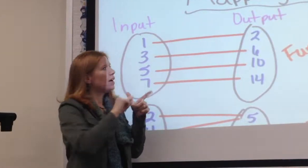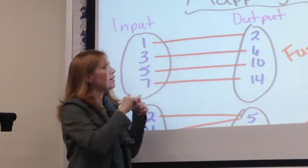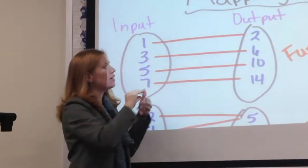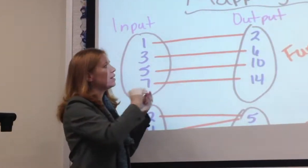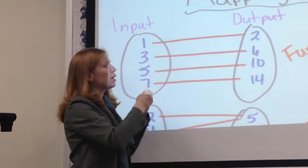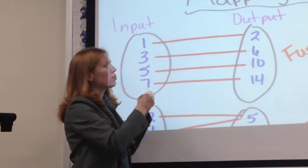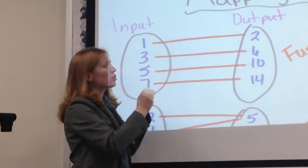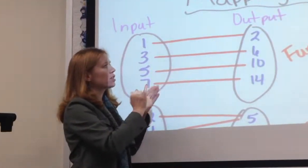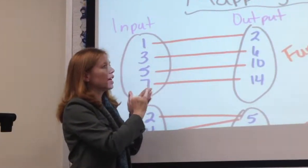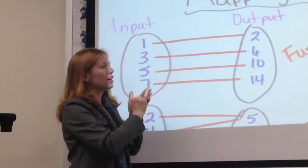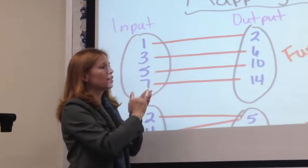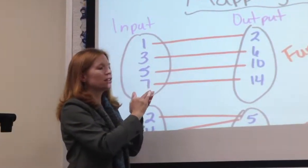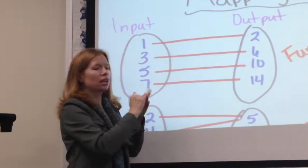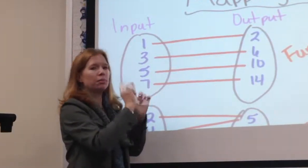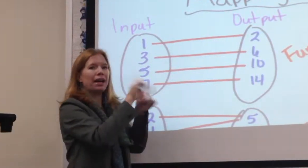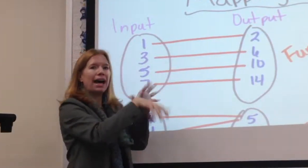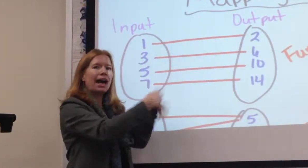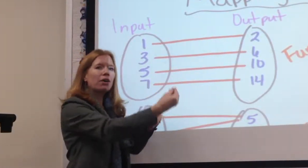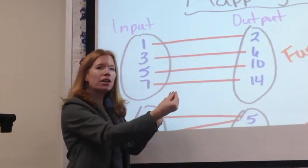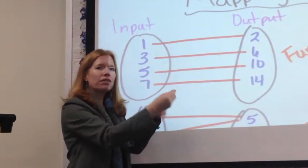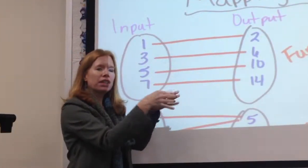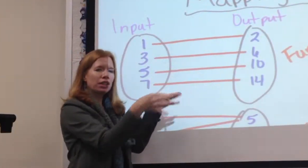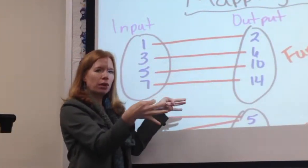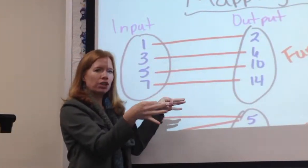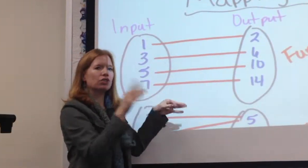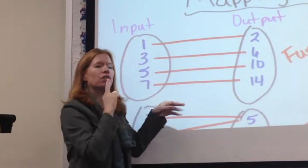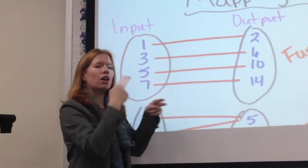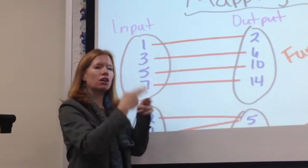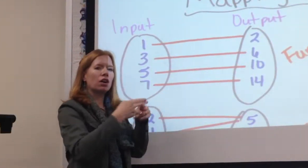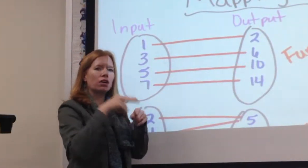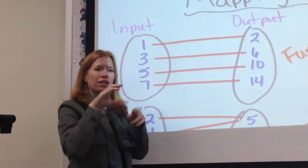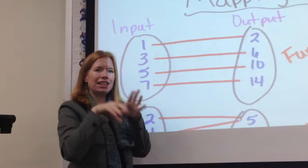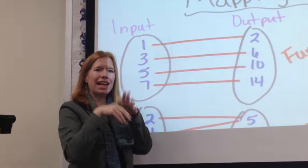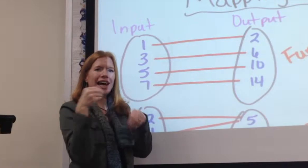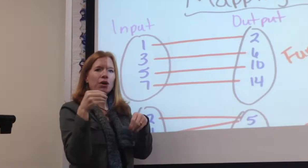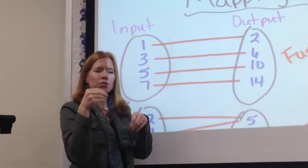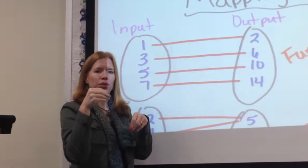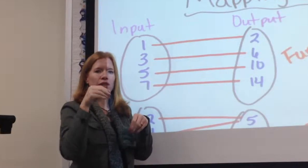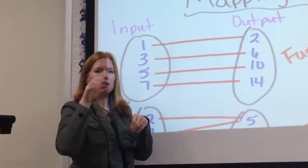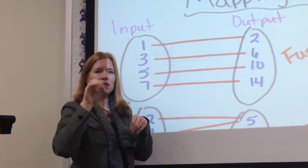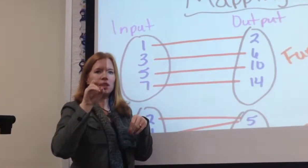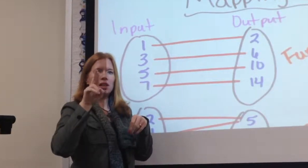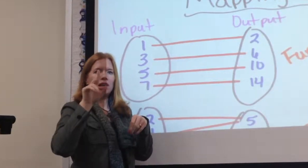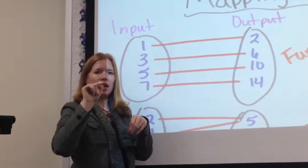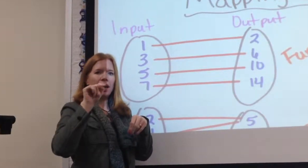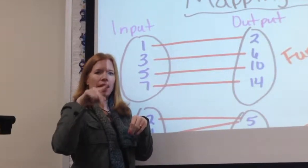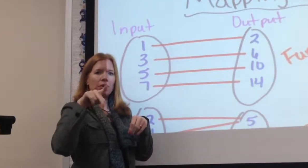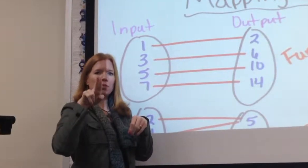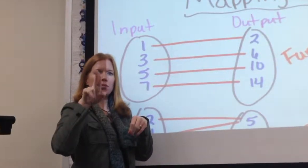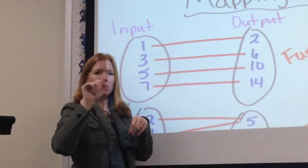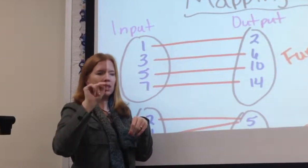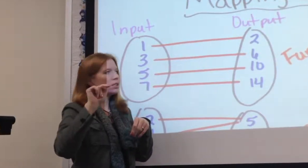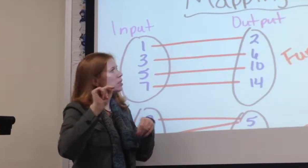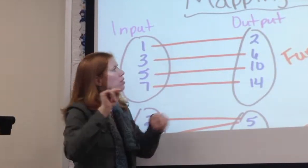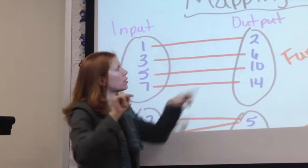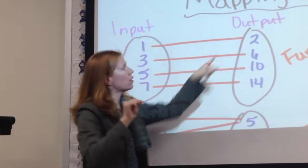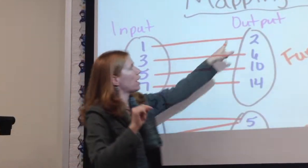And then the numbers that come out of the equation are called the outputs,